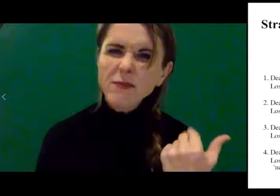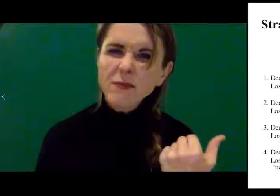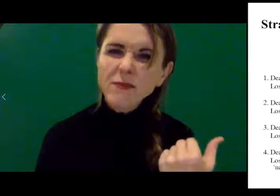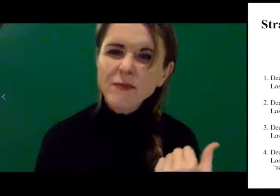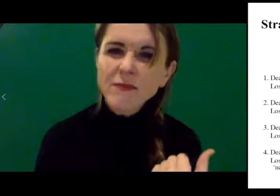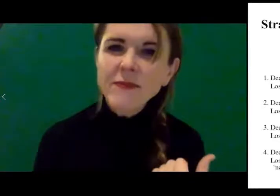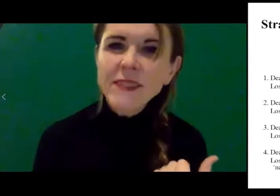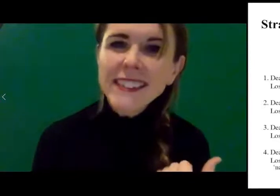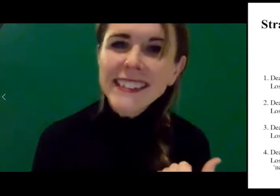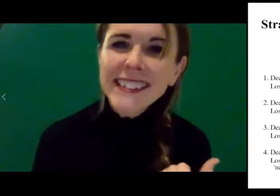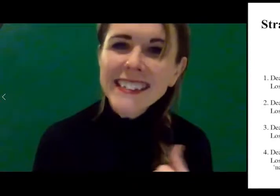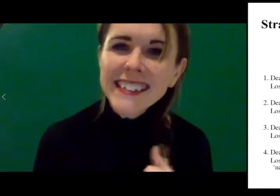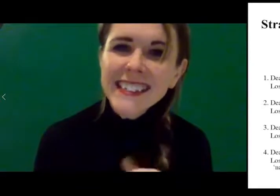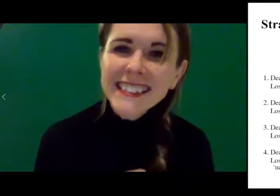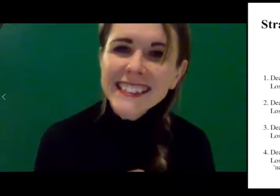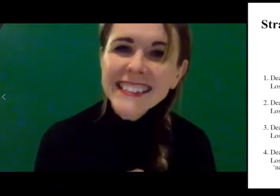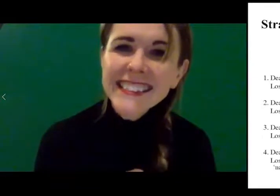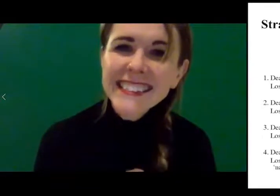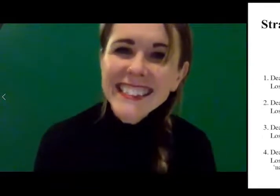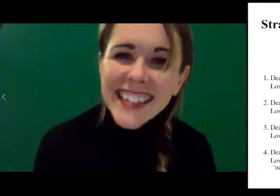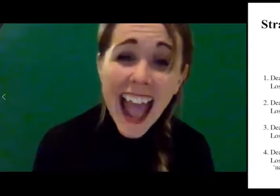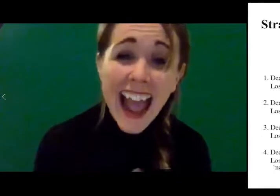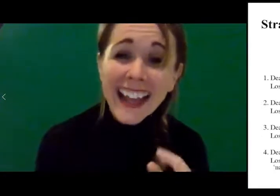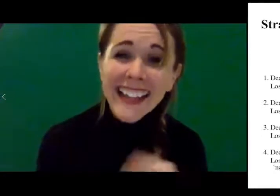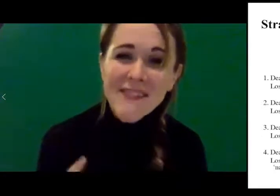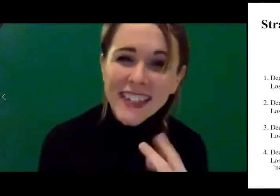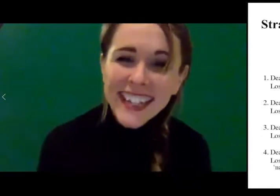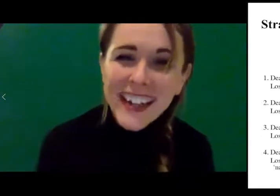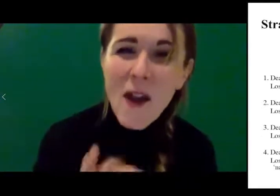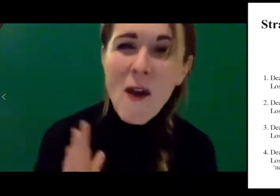sorry, a little tough to see.